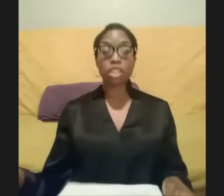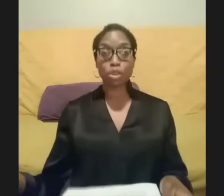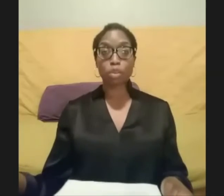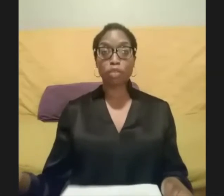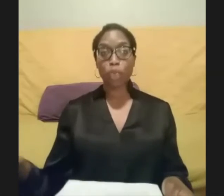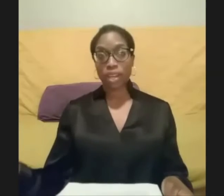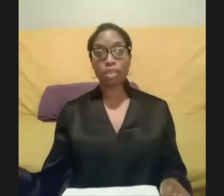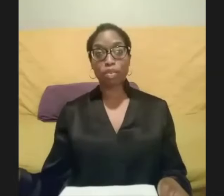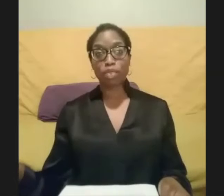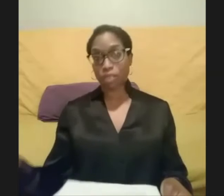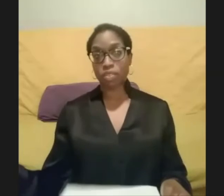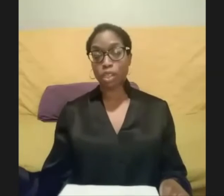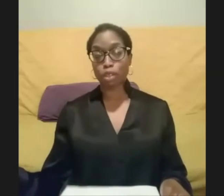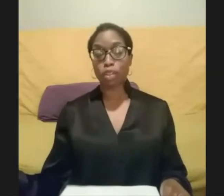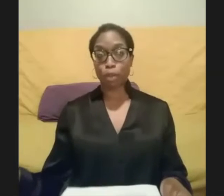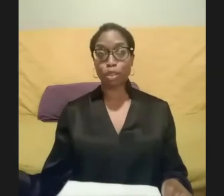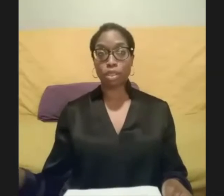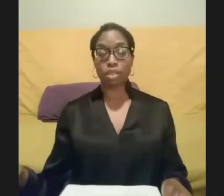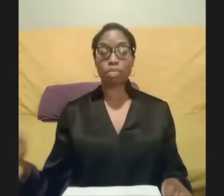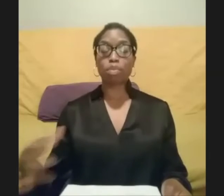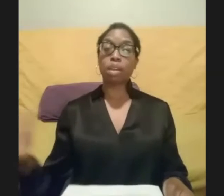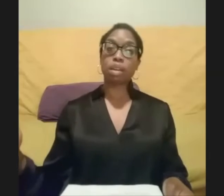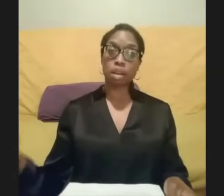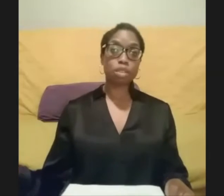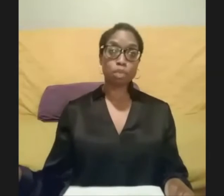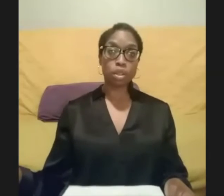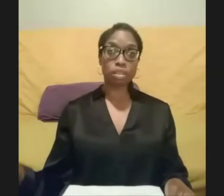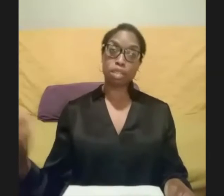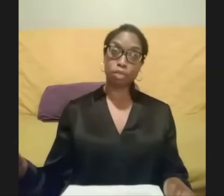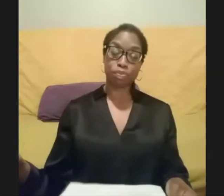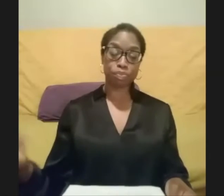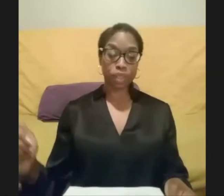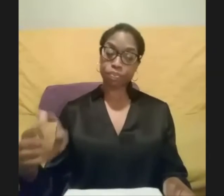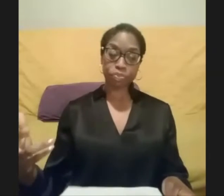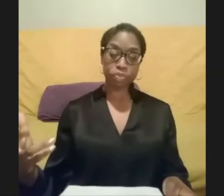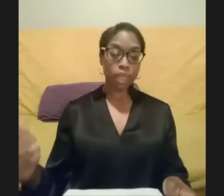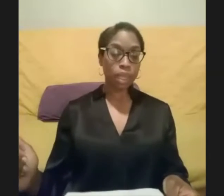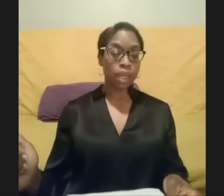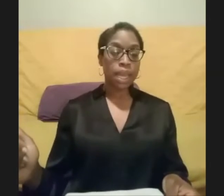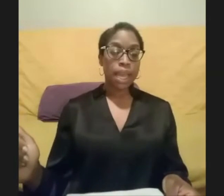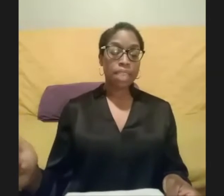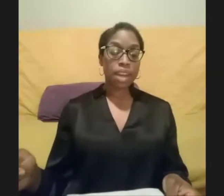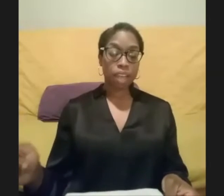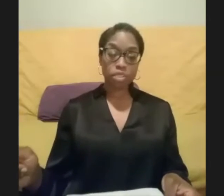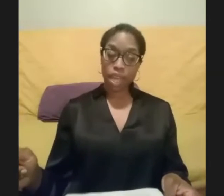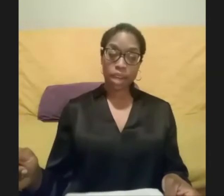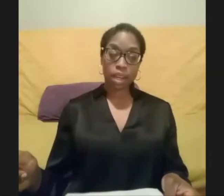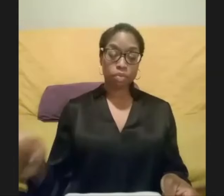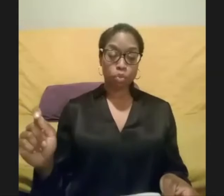tumor if you're waiting 10, 15 years for that person to be a non-smoker. So, and then after that, we're talking